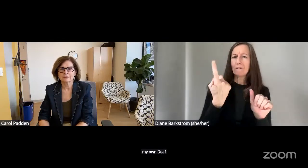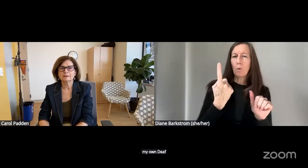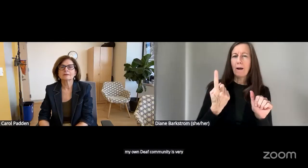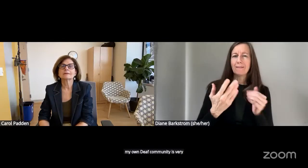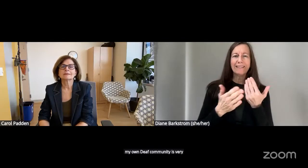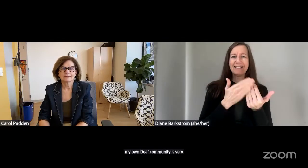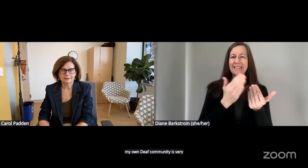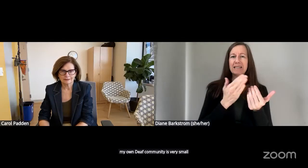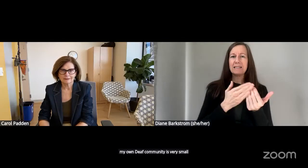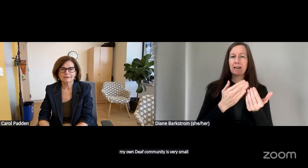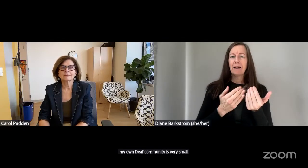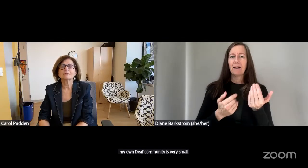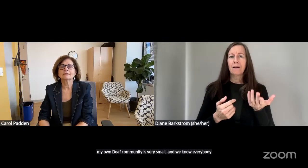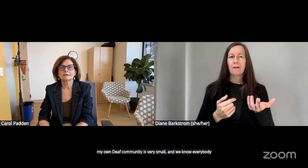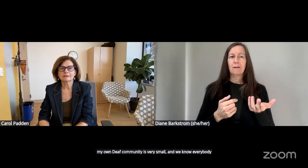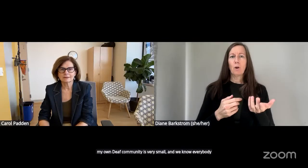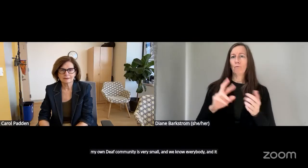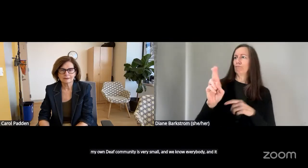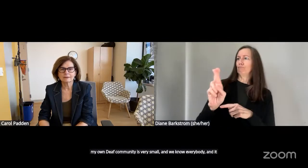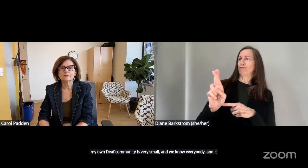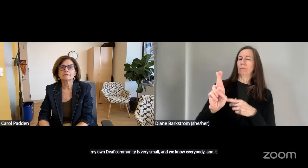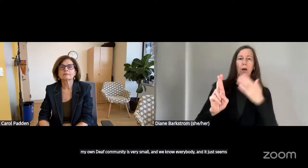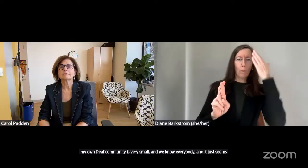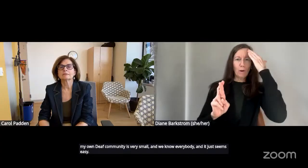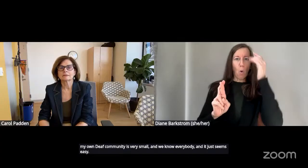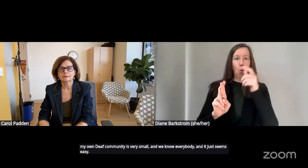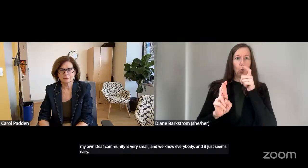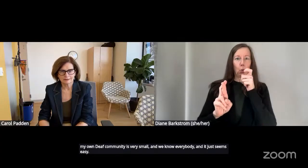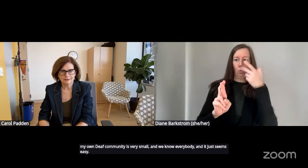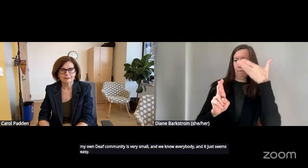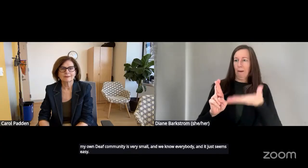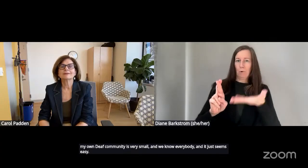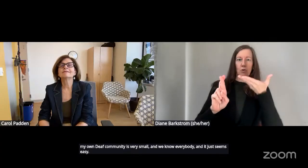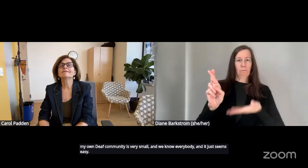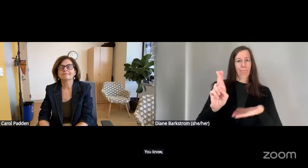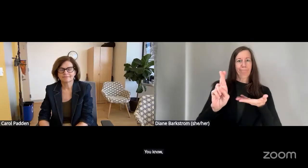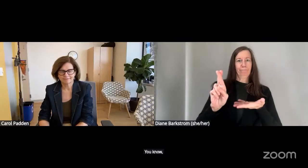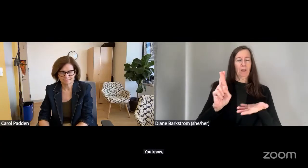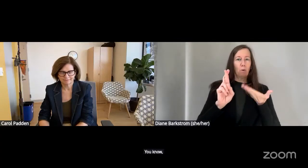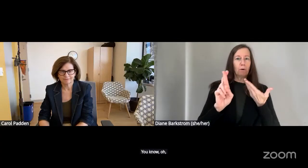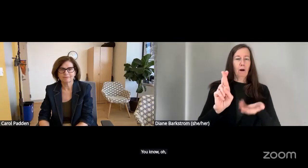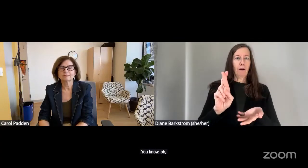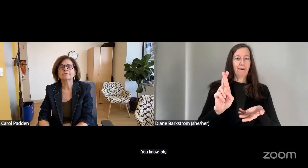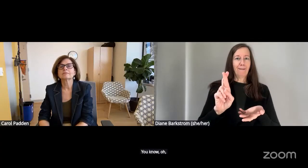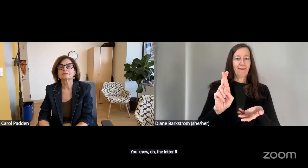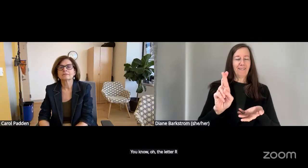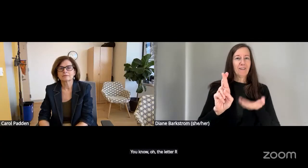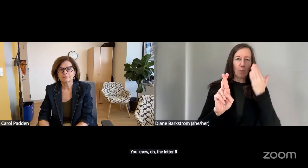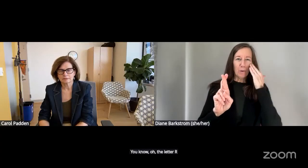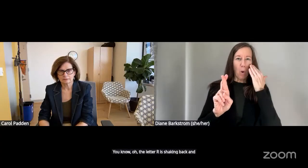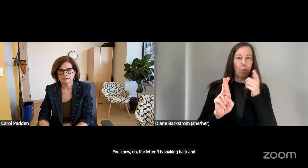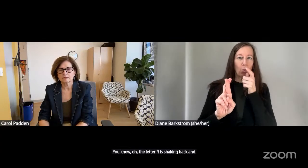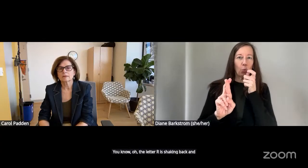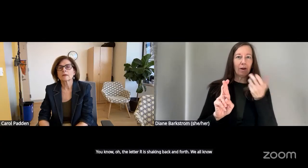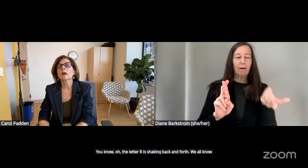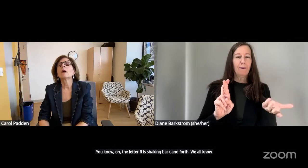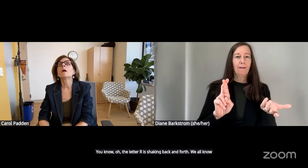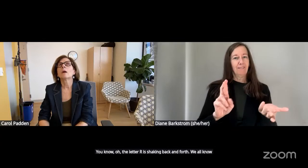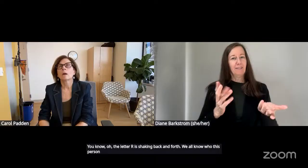small and we know everybody and it just seems easy. Oh, the letter R shaking back and forth. We all know who this person is when